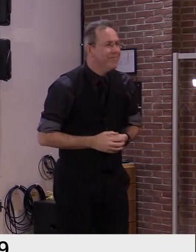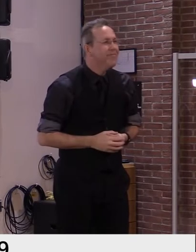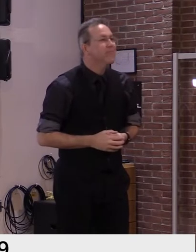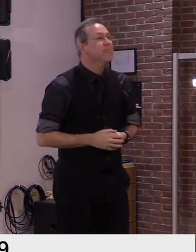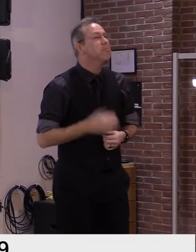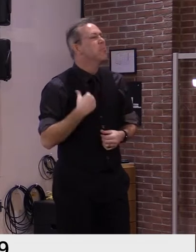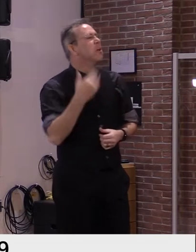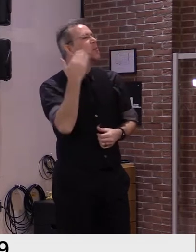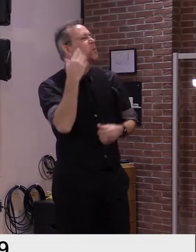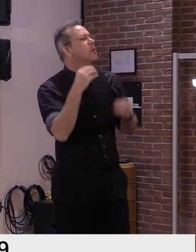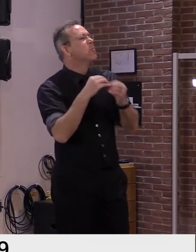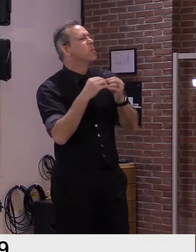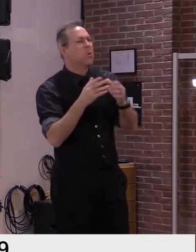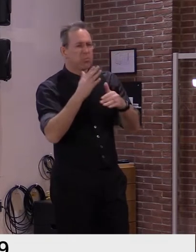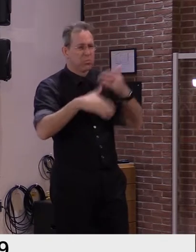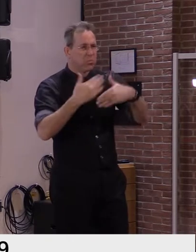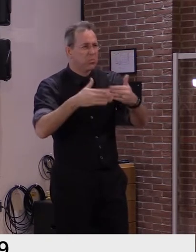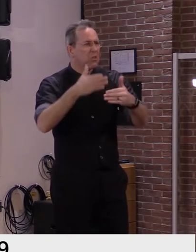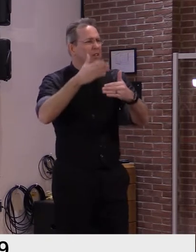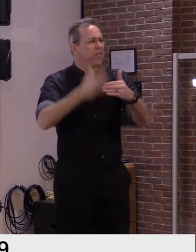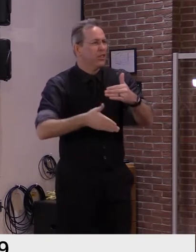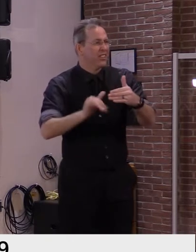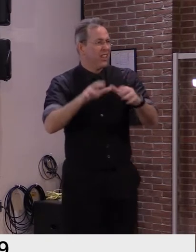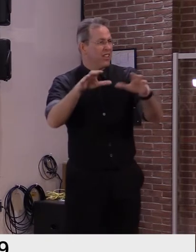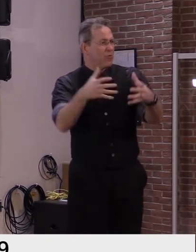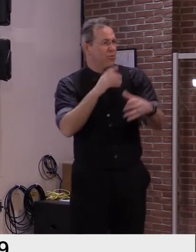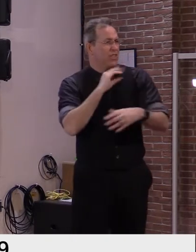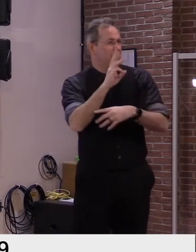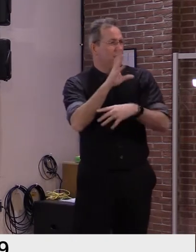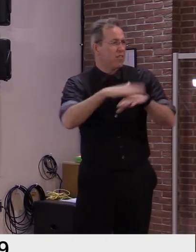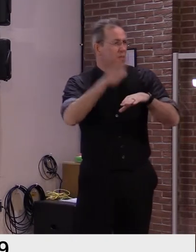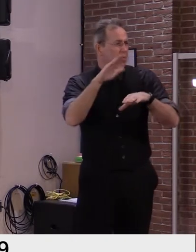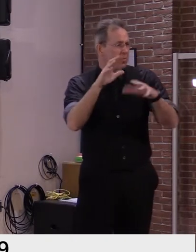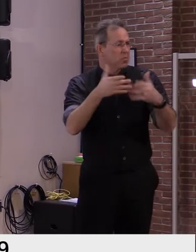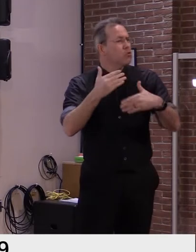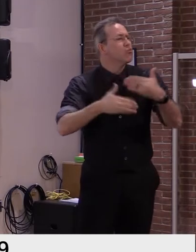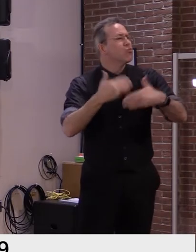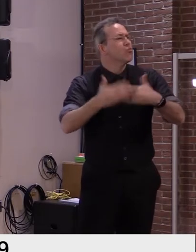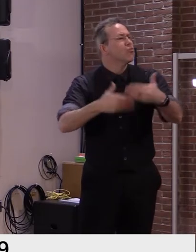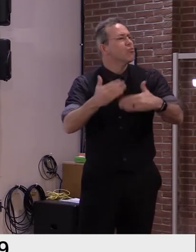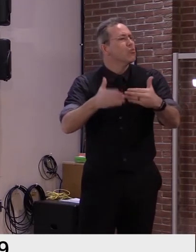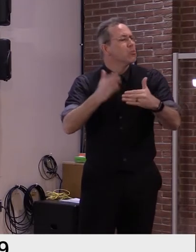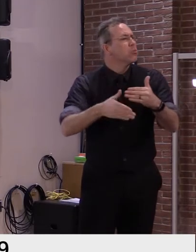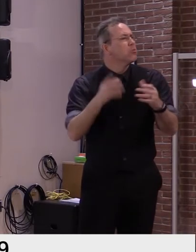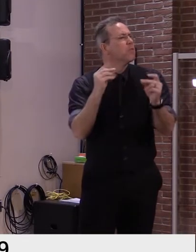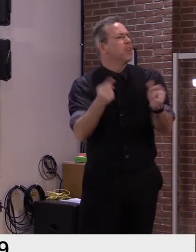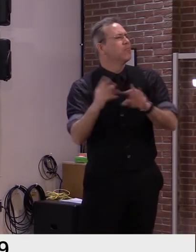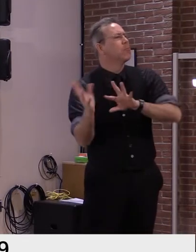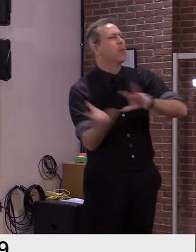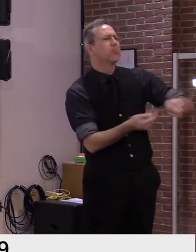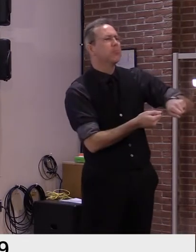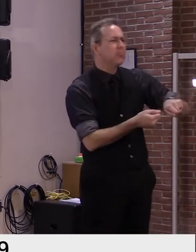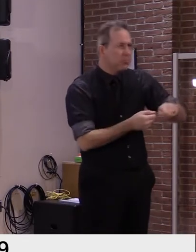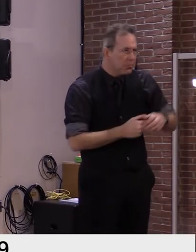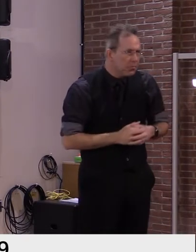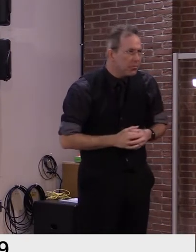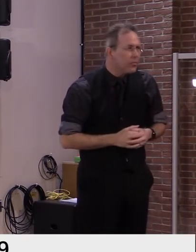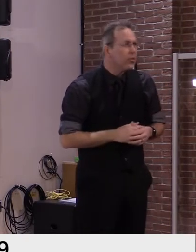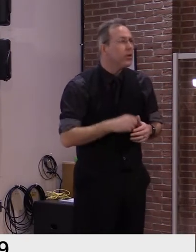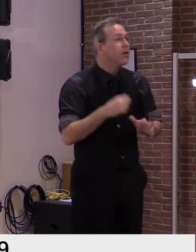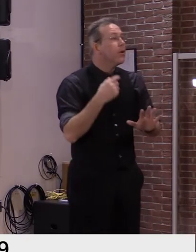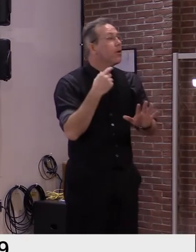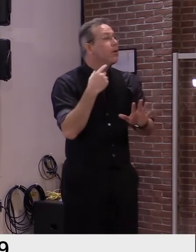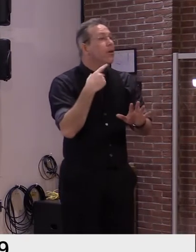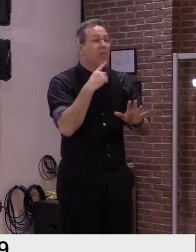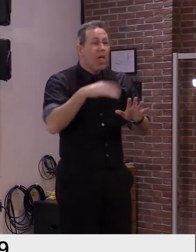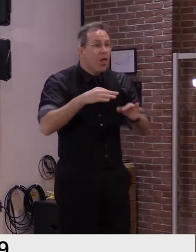complete this age group relatively quickly. To create an account, if you already haven't done so, go